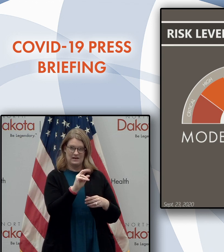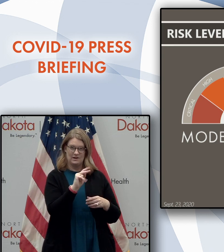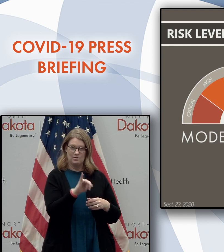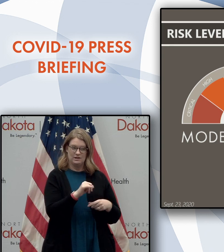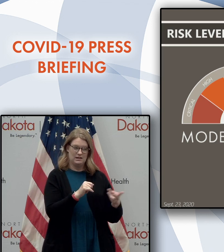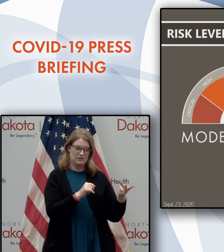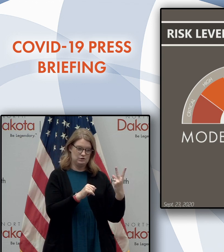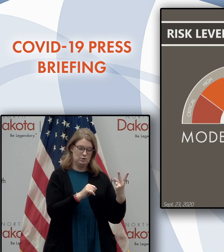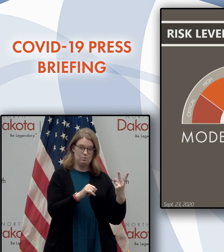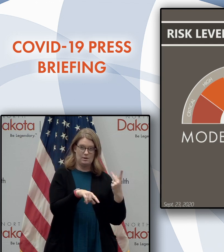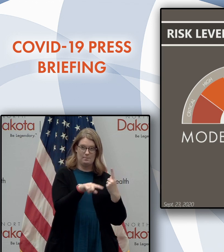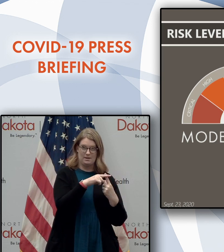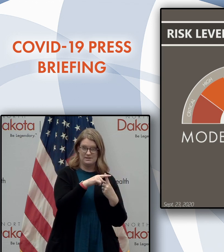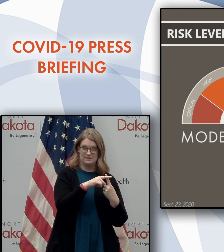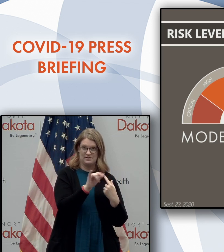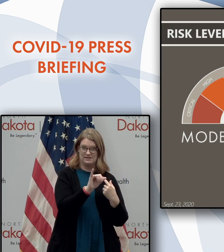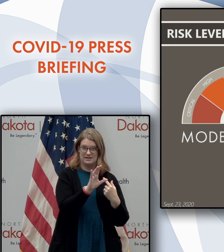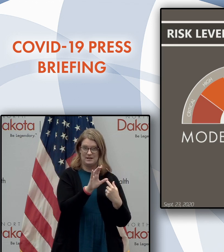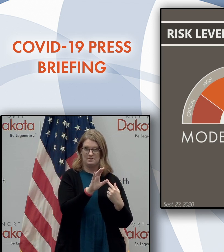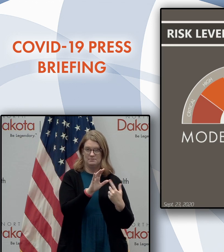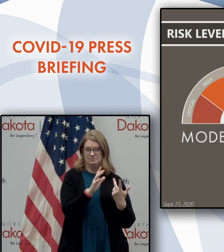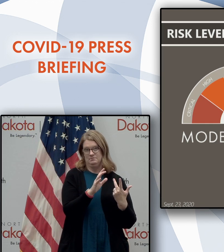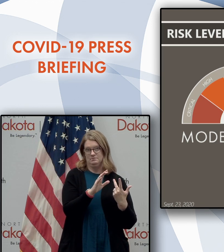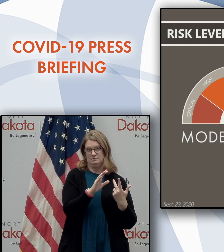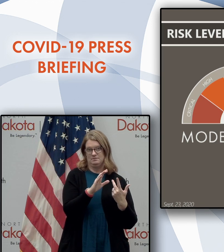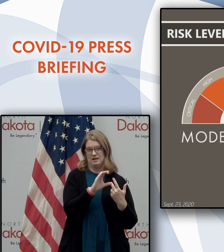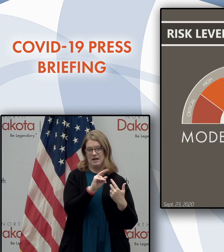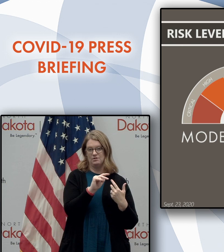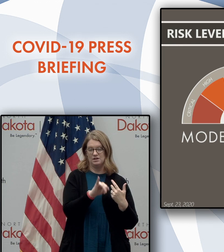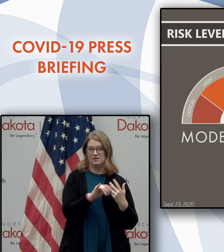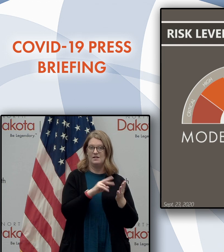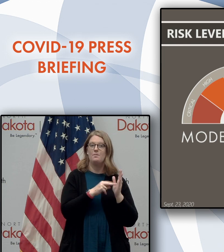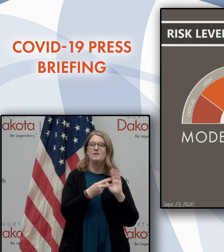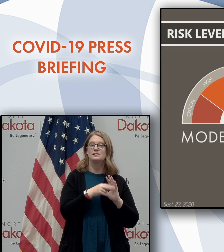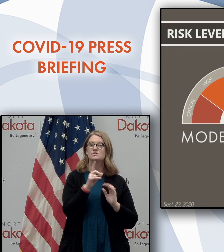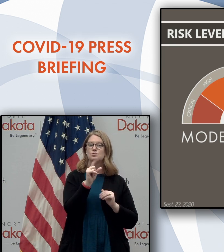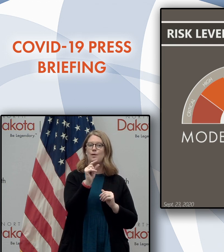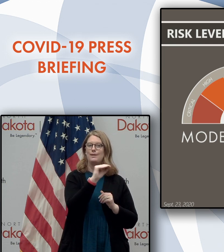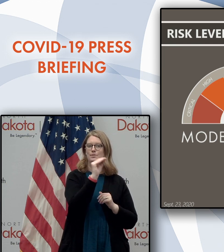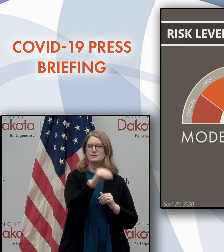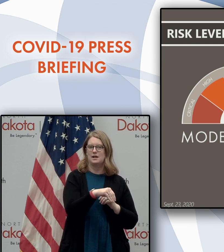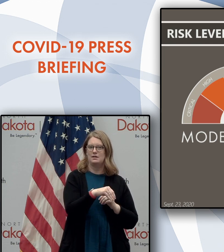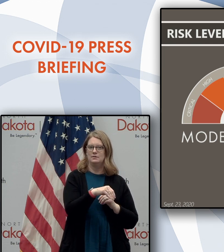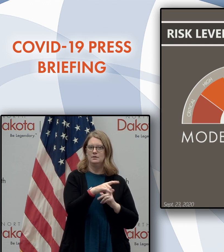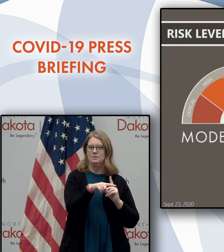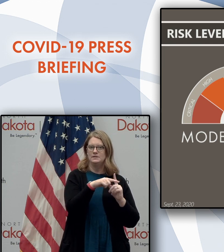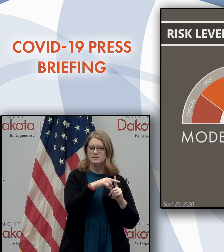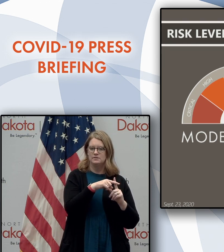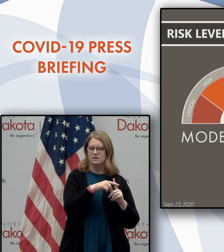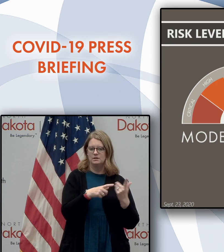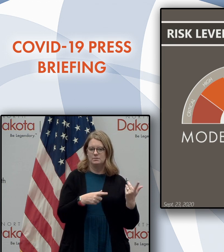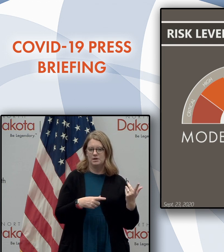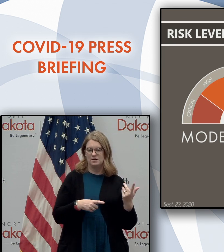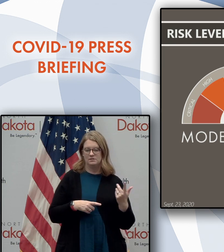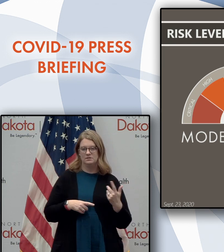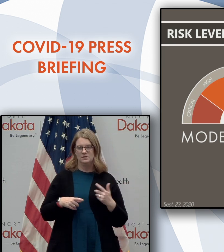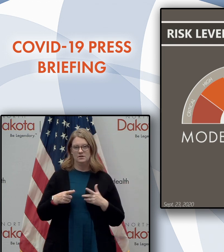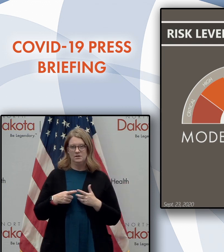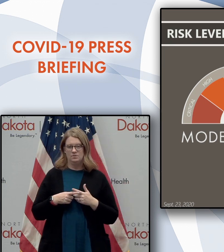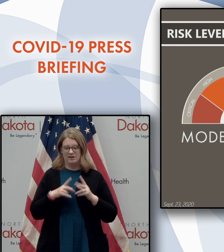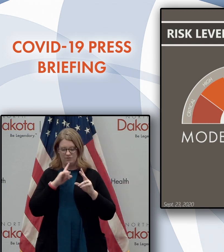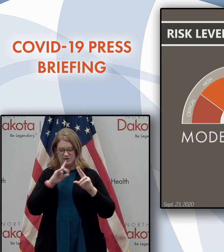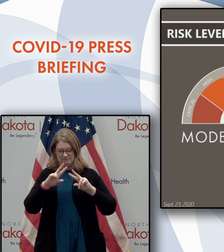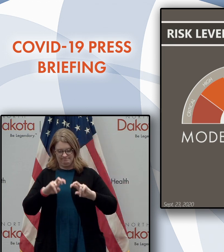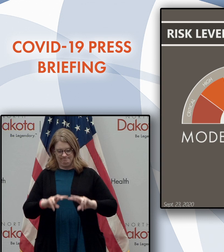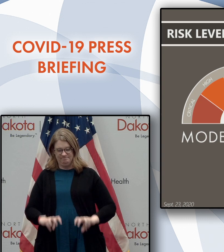were positive in the same family, you'd end up with a 20% positivity rate on those low numbers. We've distilled all of that out of this. All of